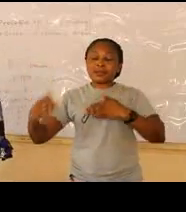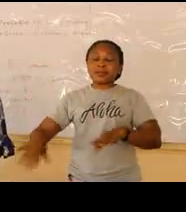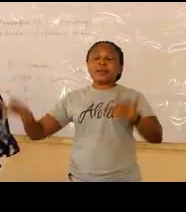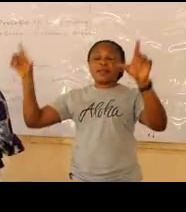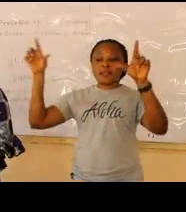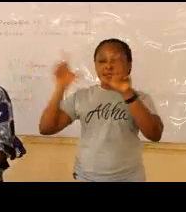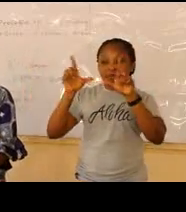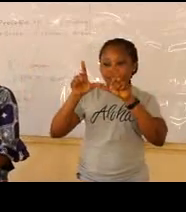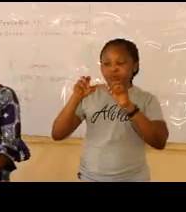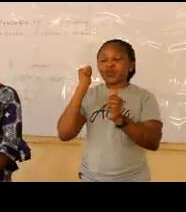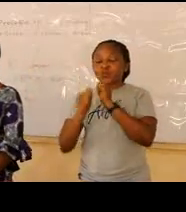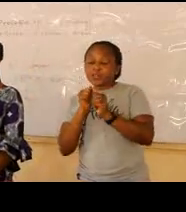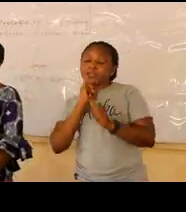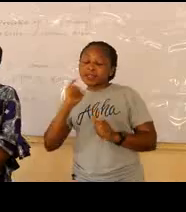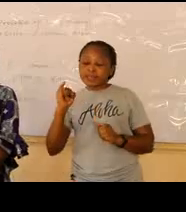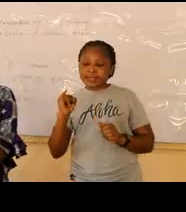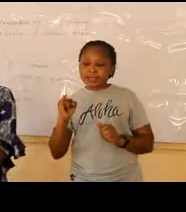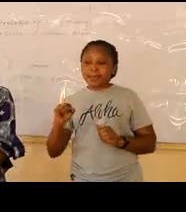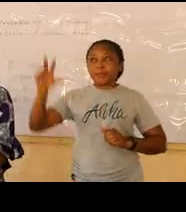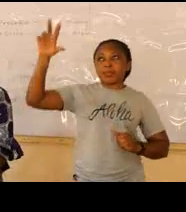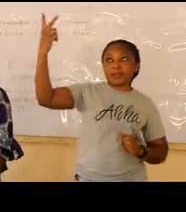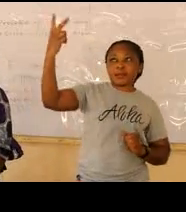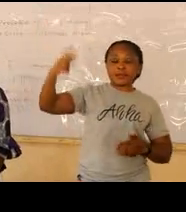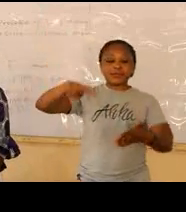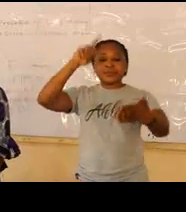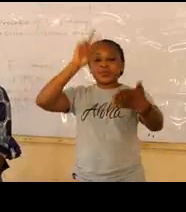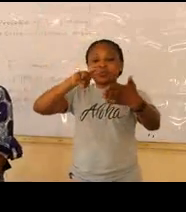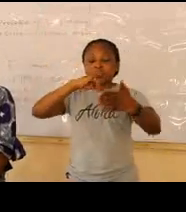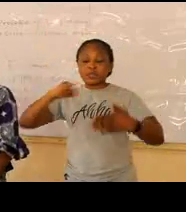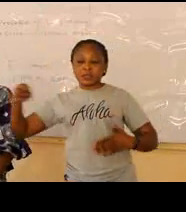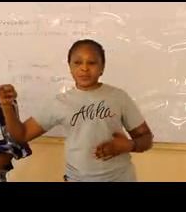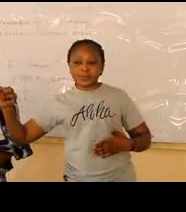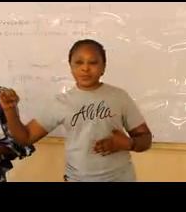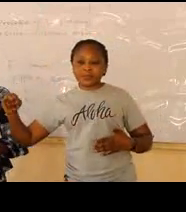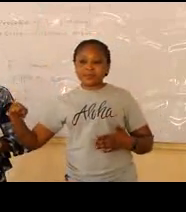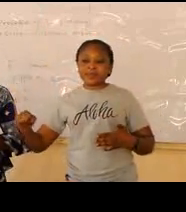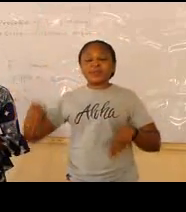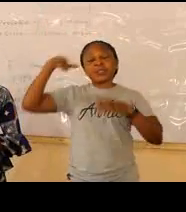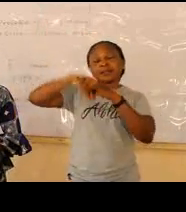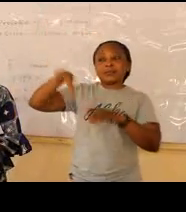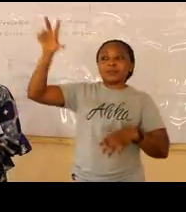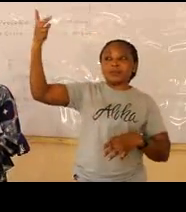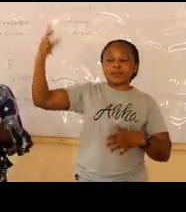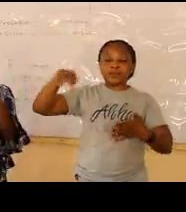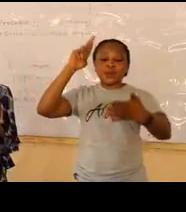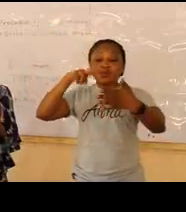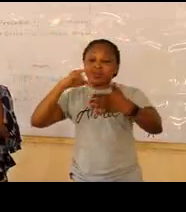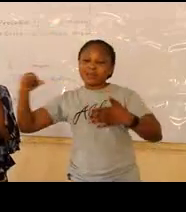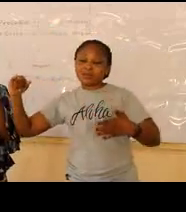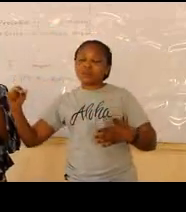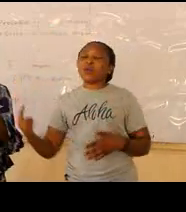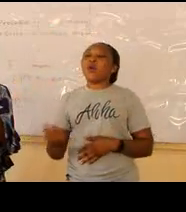to the next stage, which is what? The third reading. Now in the third reading,